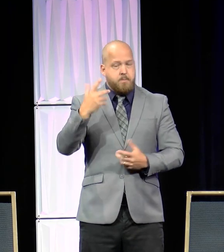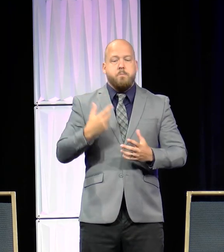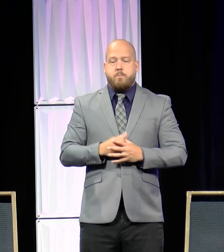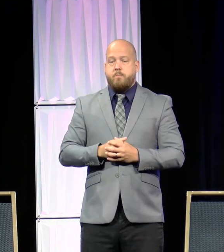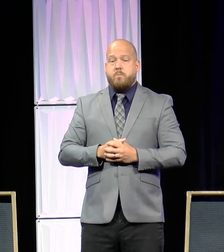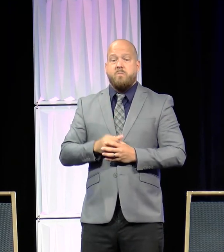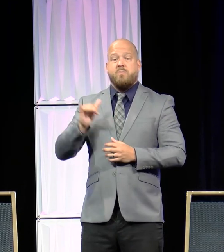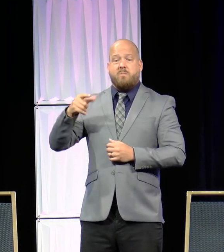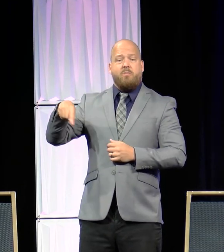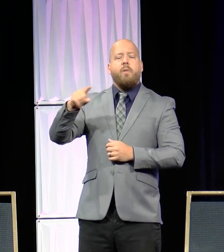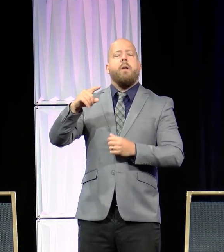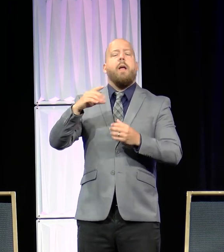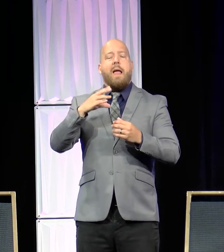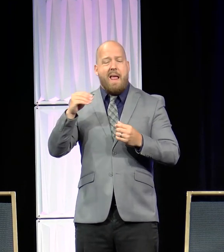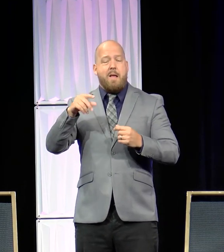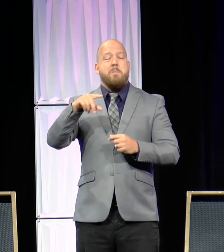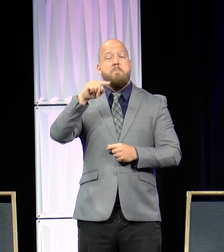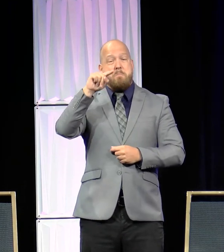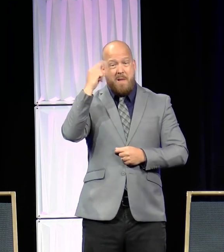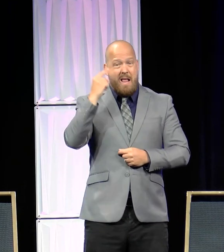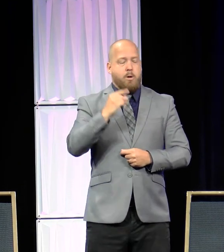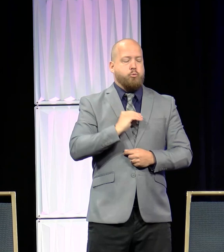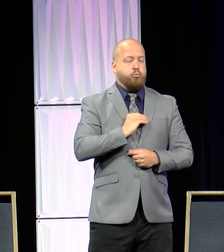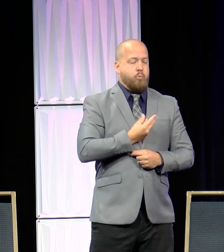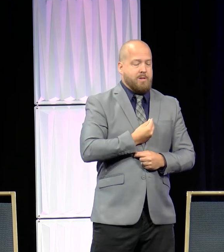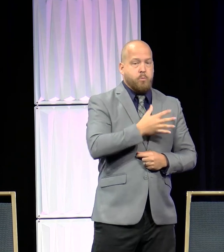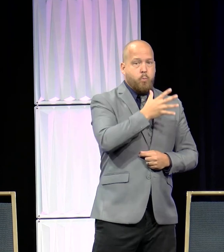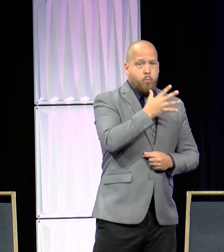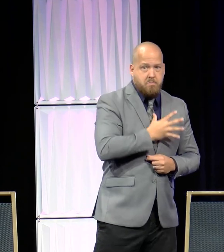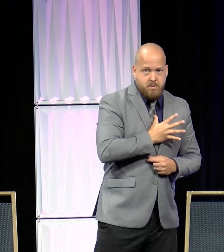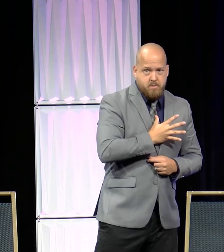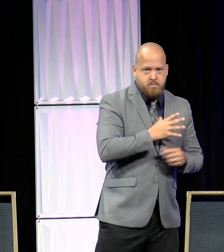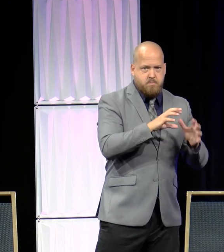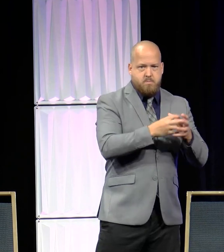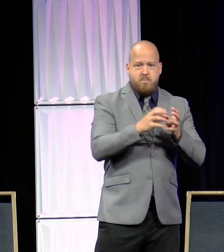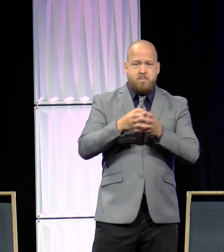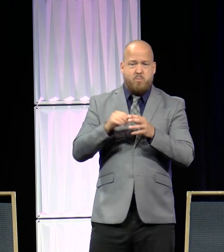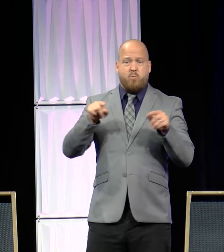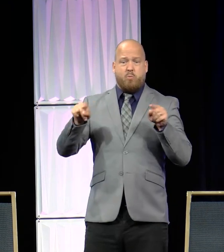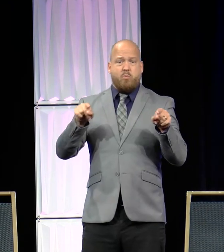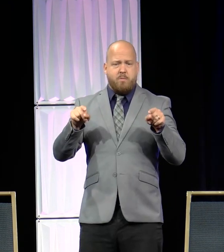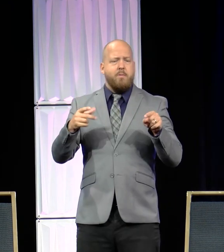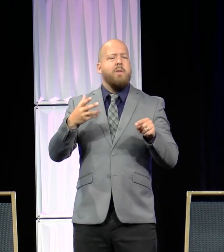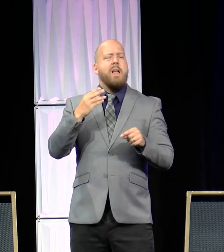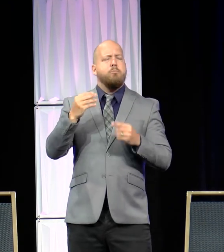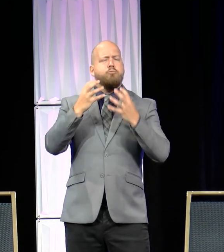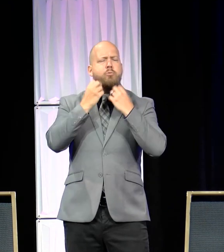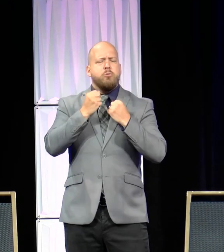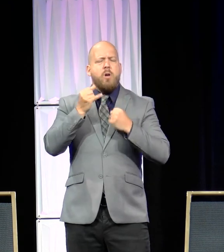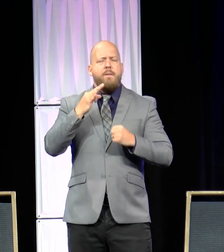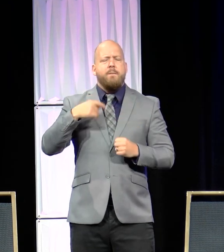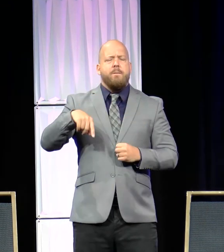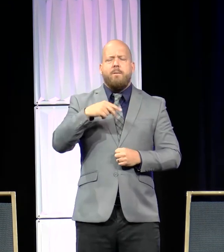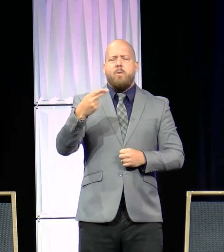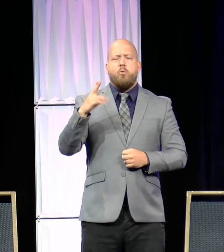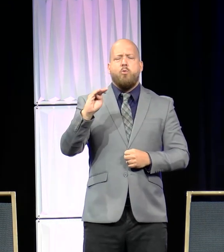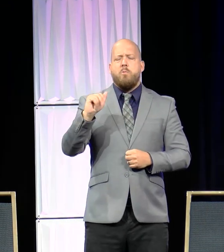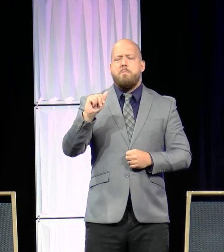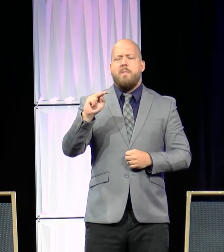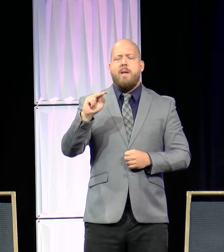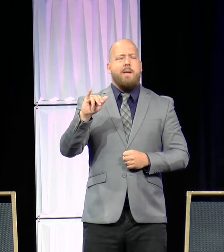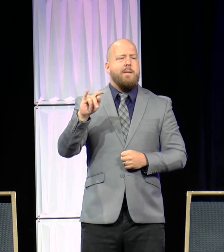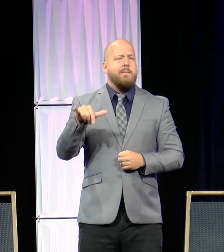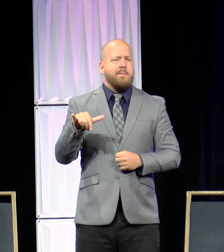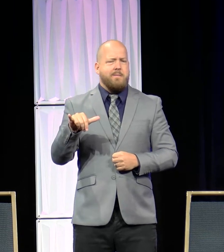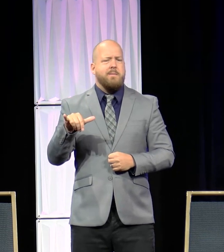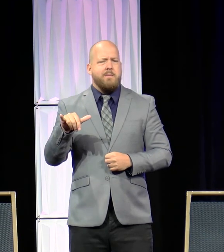and black trans women, really, really having a conversation around embracing the humanity of black trans sisters. And in that, one of the sisters named Brianna,